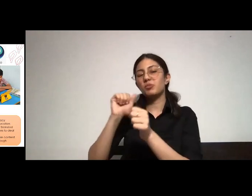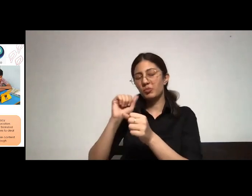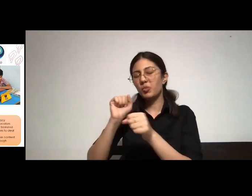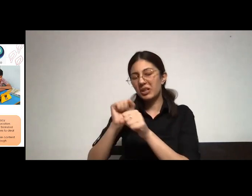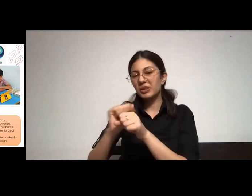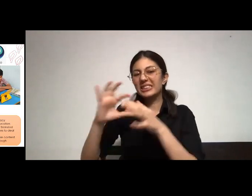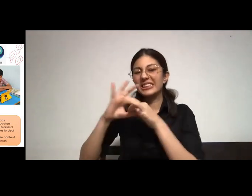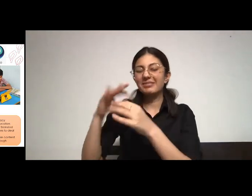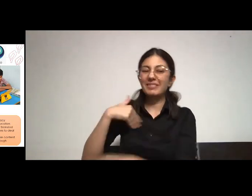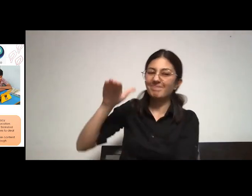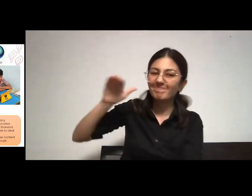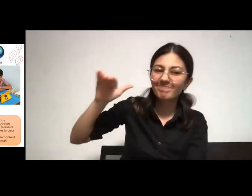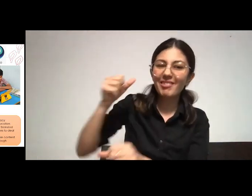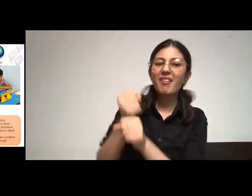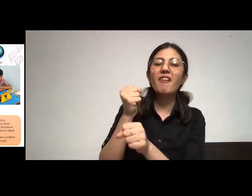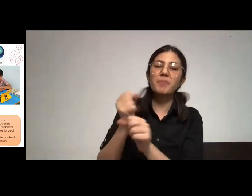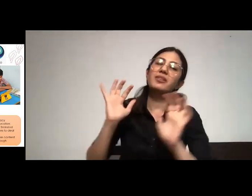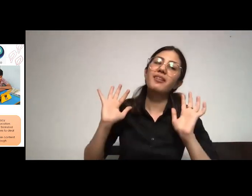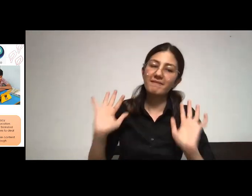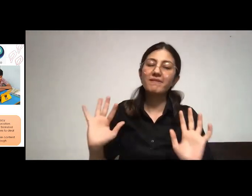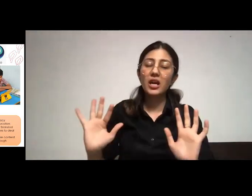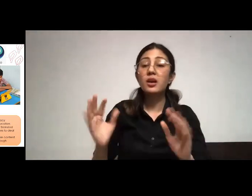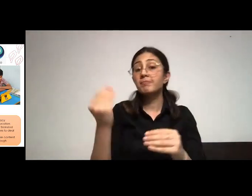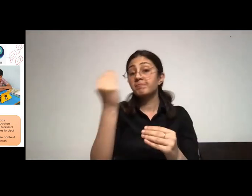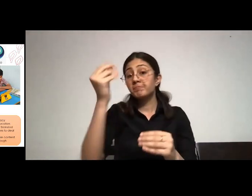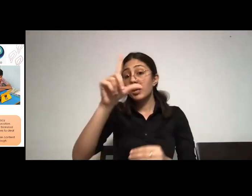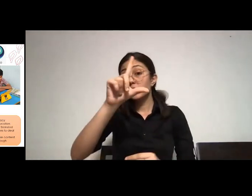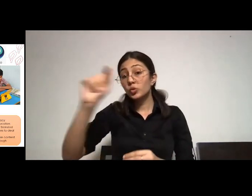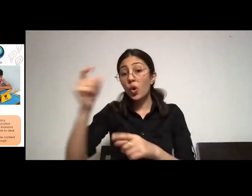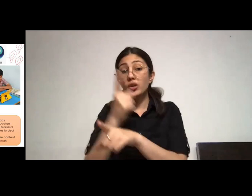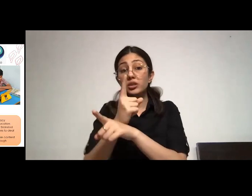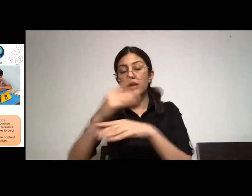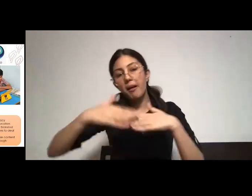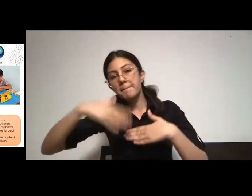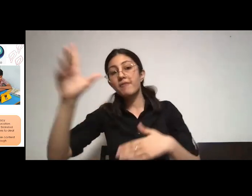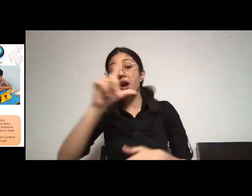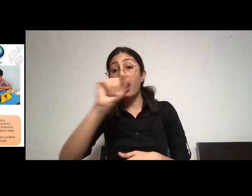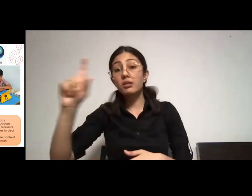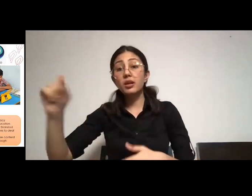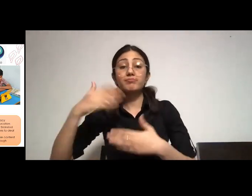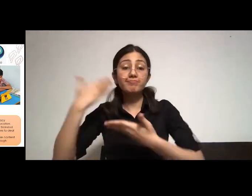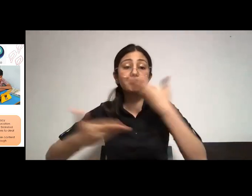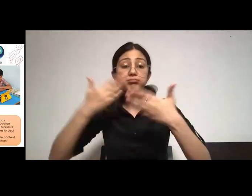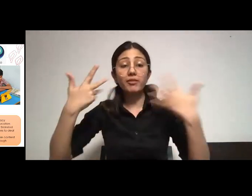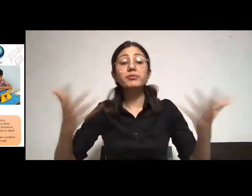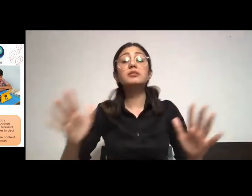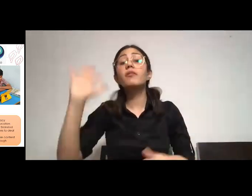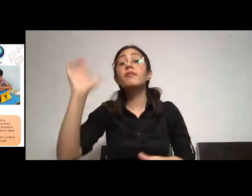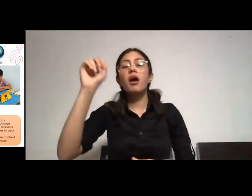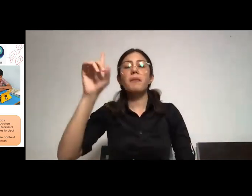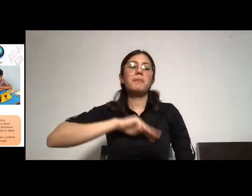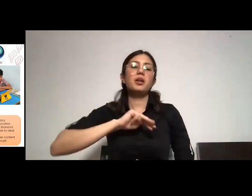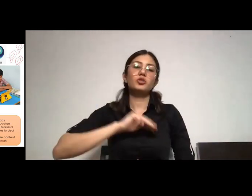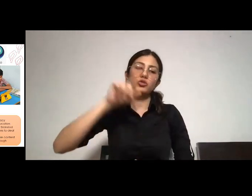more teachers. We have trained more than 100 teachers till now in Maharashtra, and we have reached more than